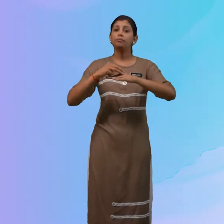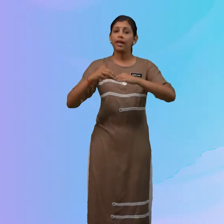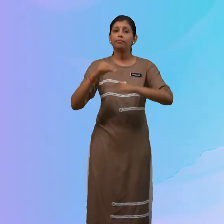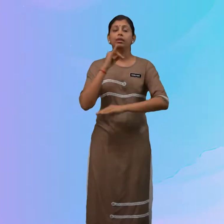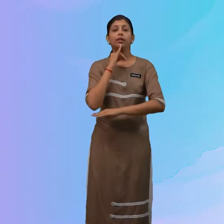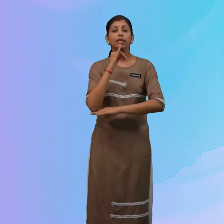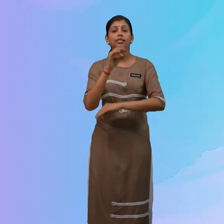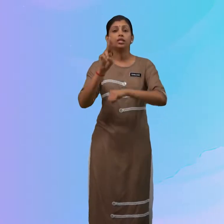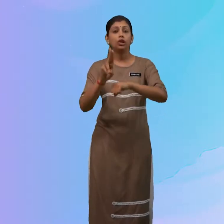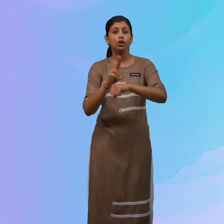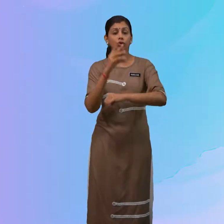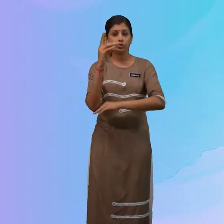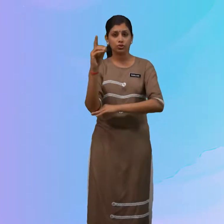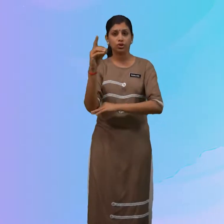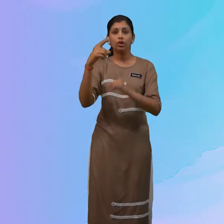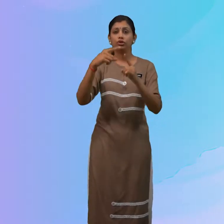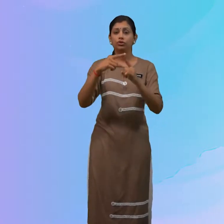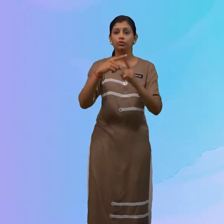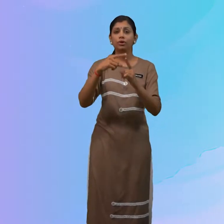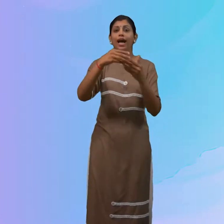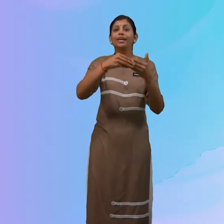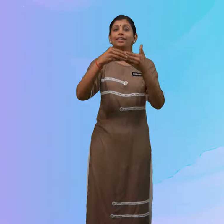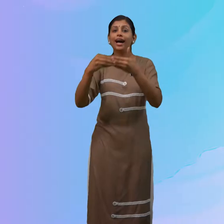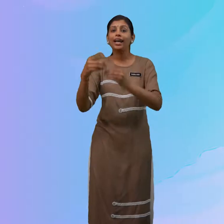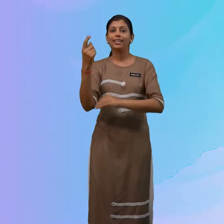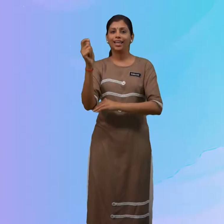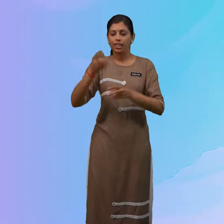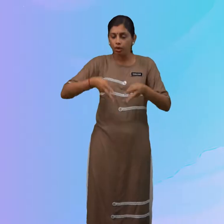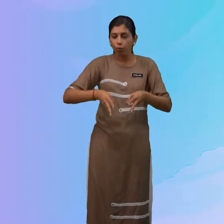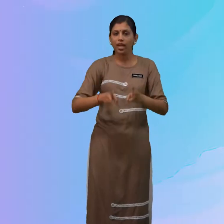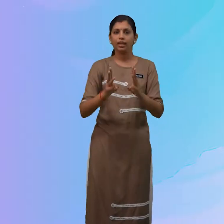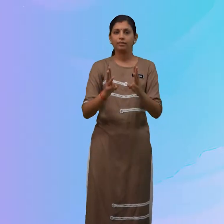roadmap is used to guide the way.